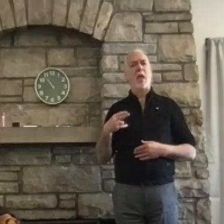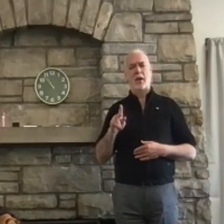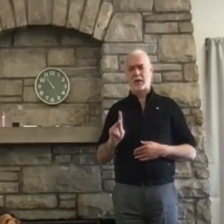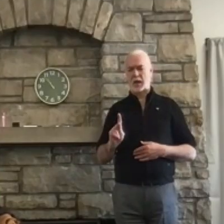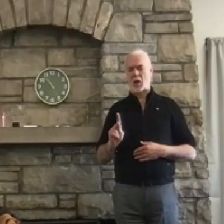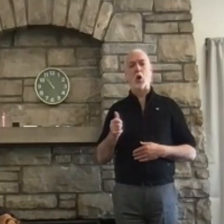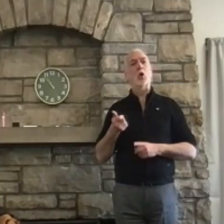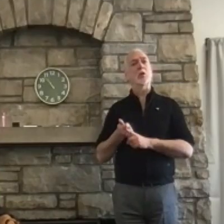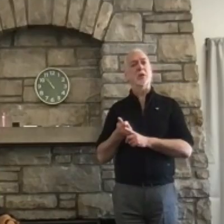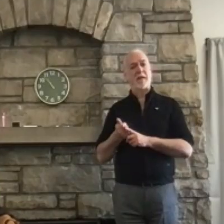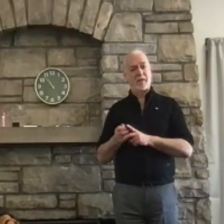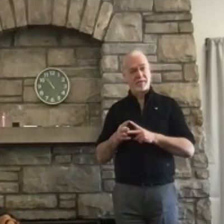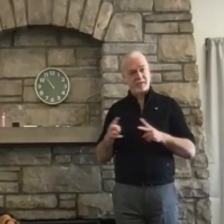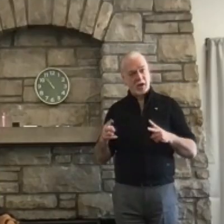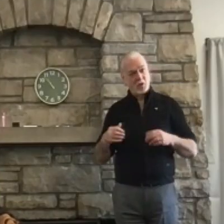young,